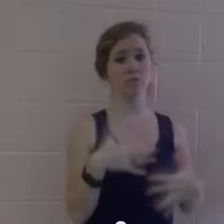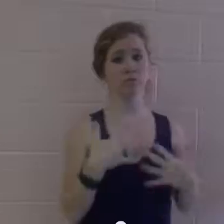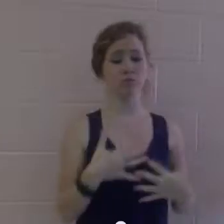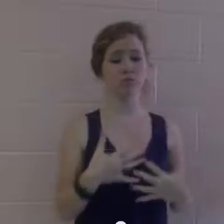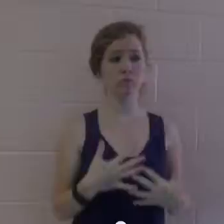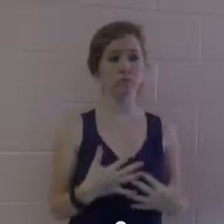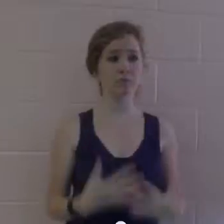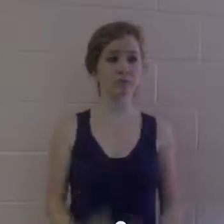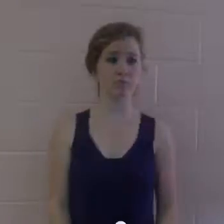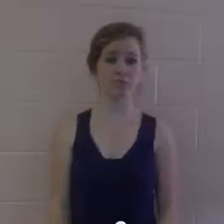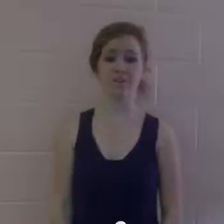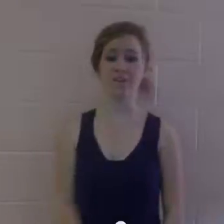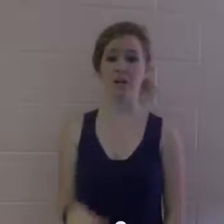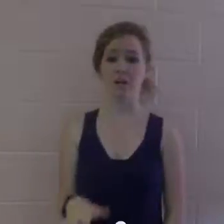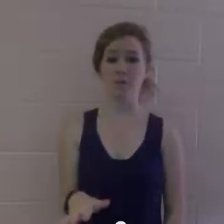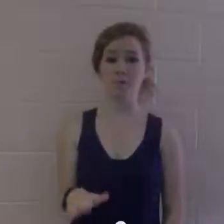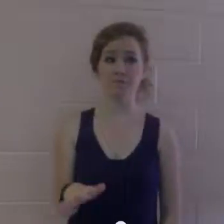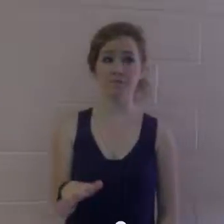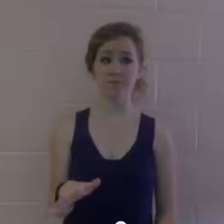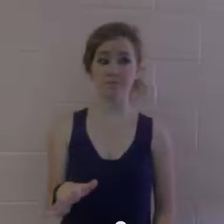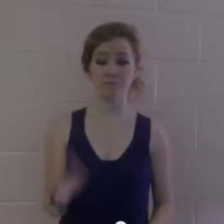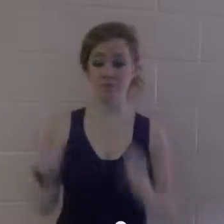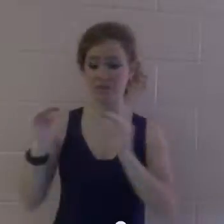This will determine your level.